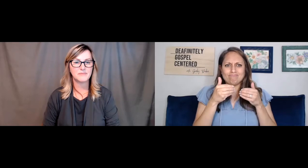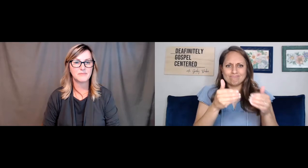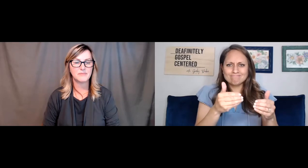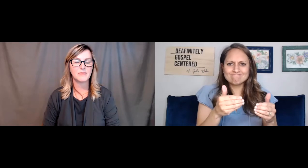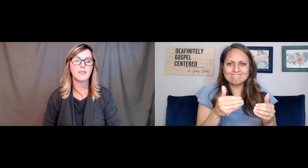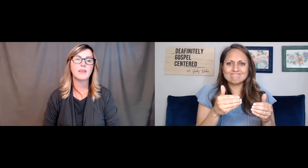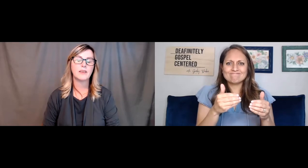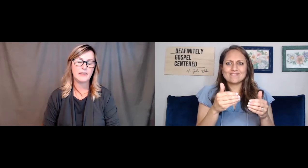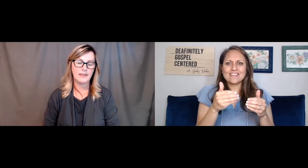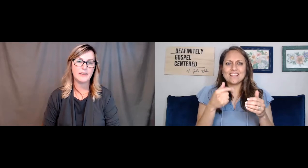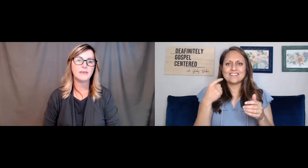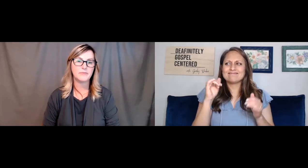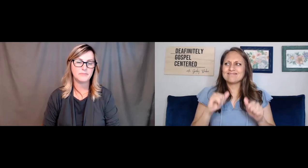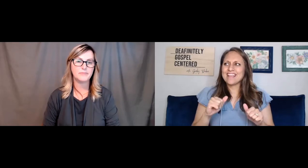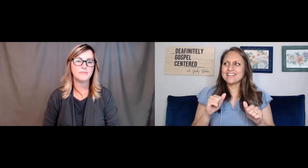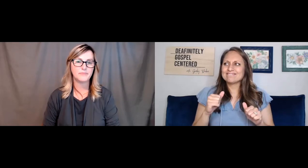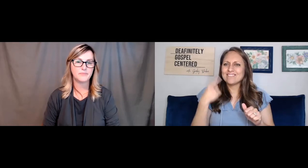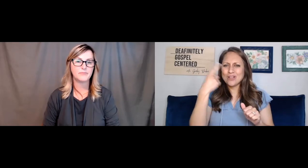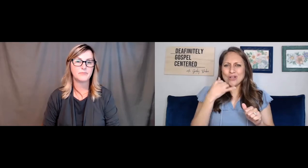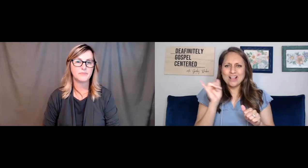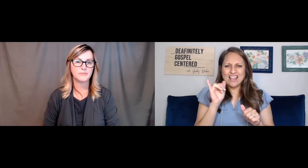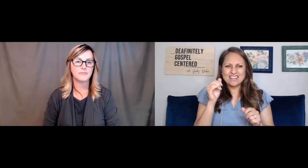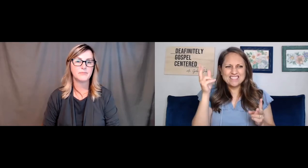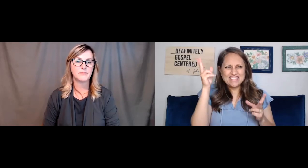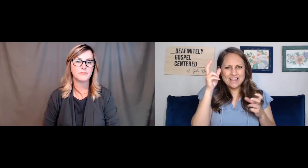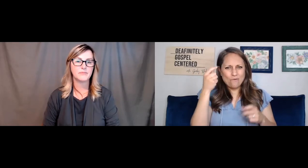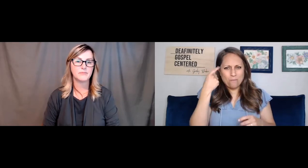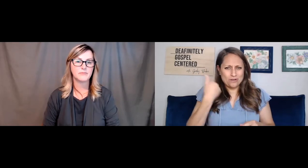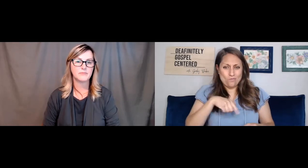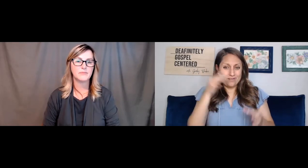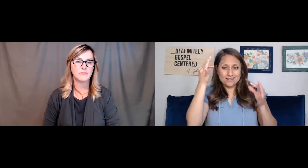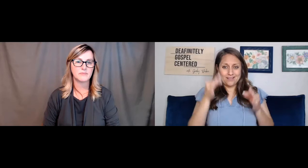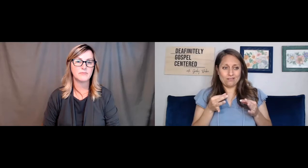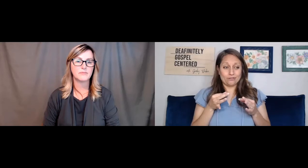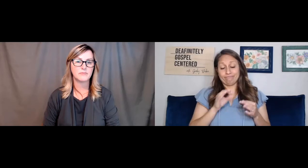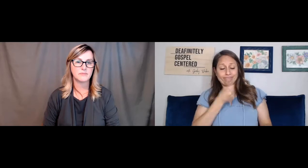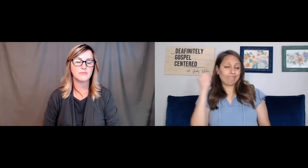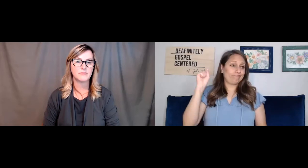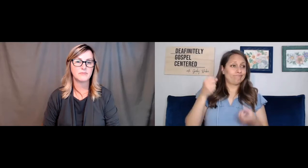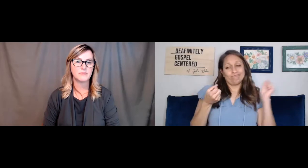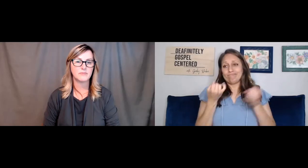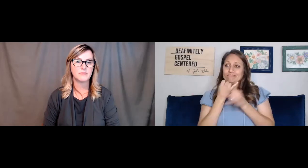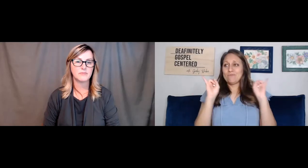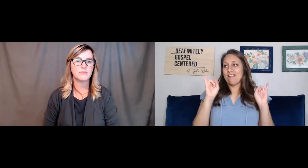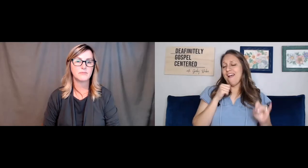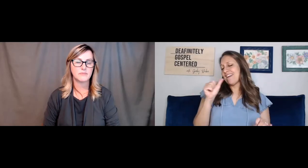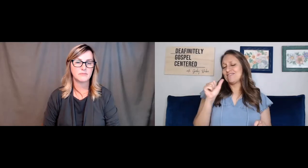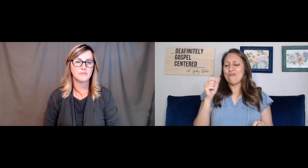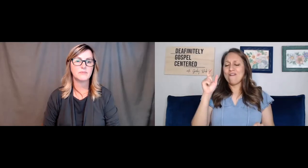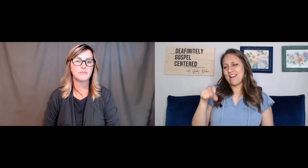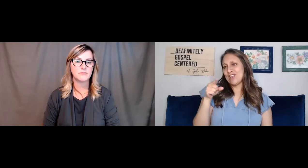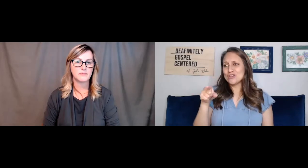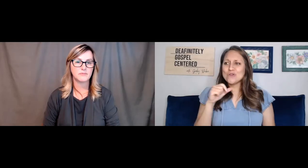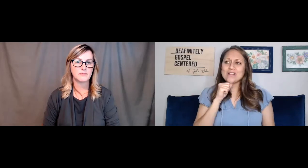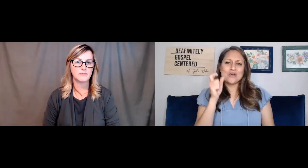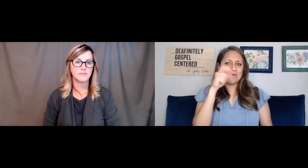and live for just ourselves. It doesn't look like Christ when you think about it. And so I'm just kind of curious now, Dee, when we're